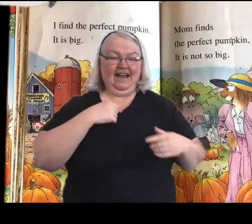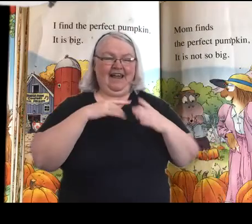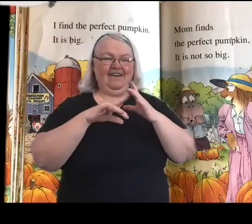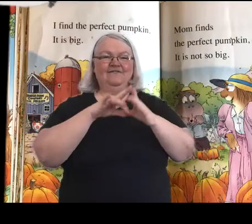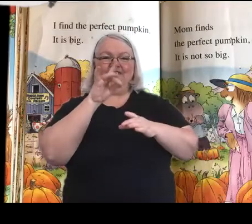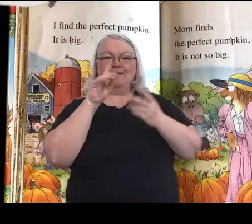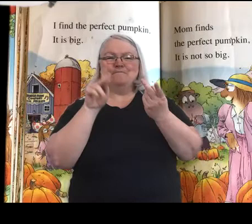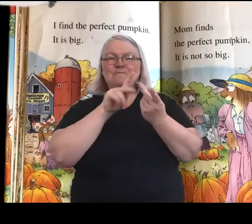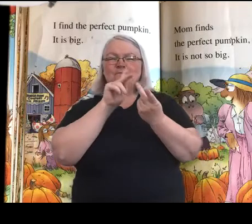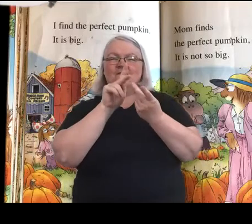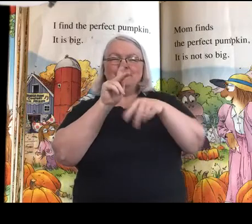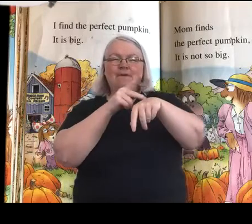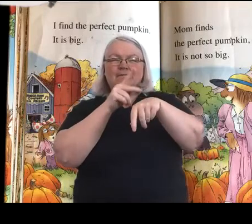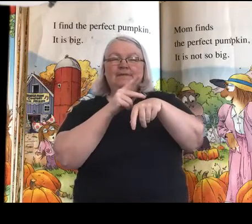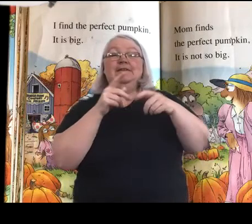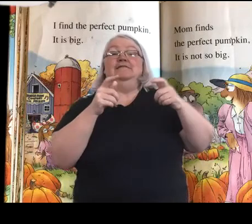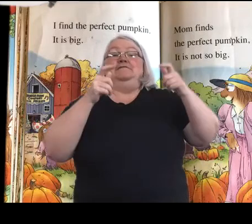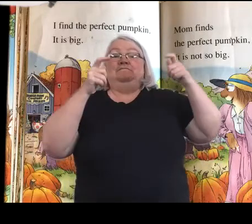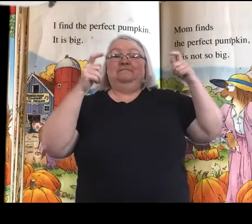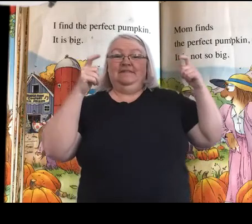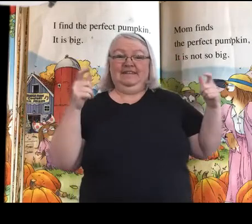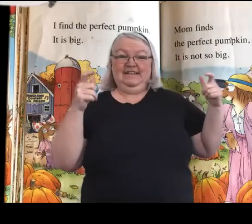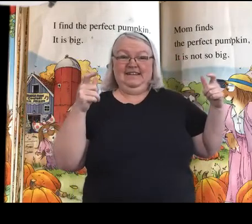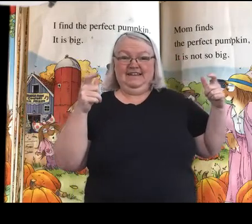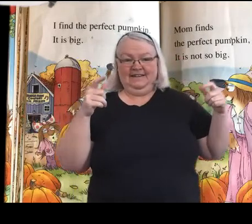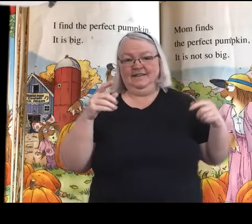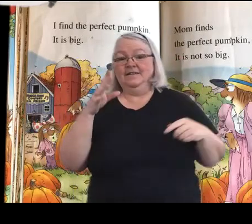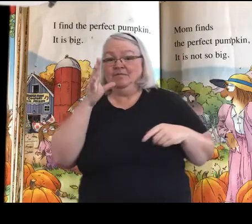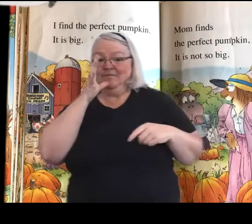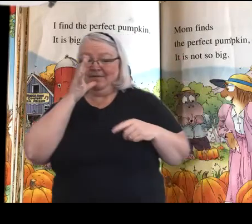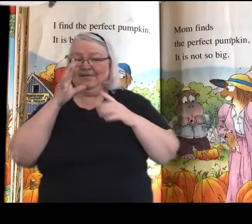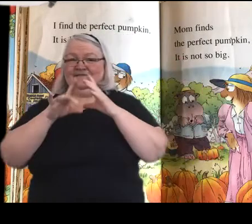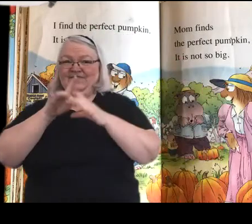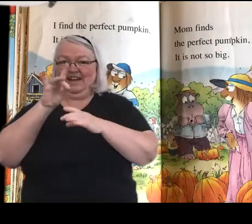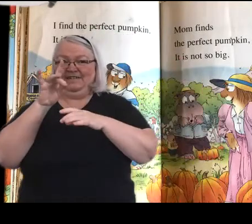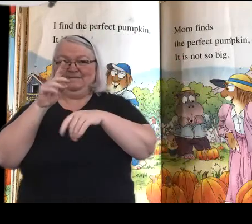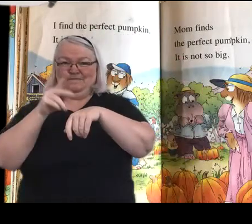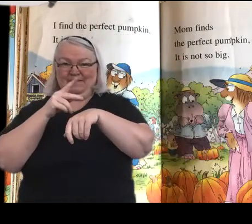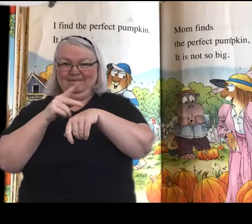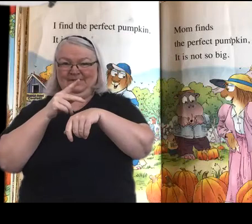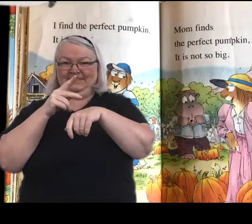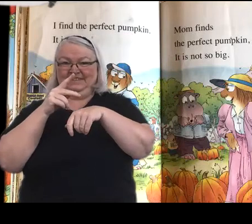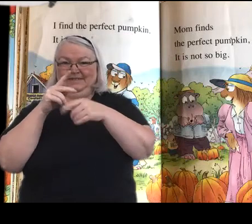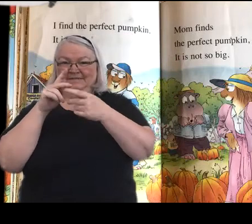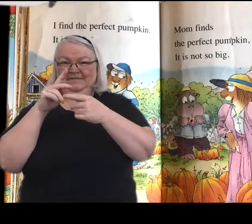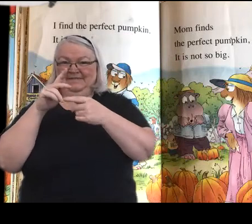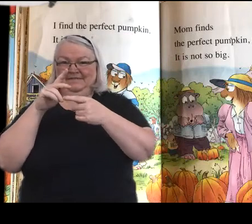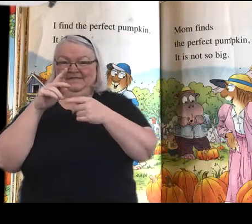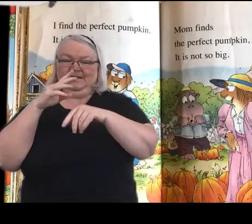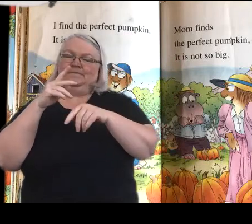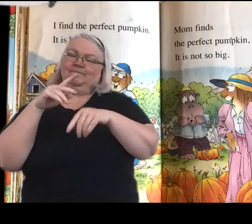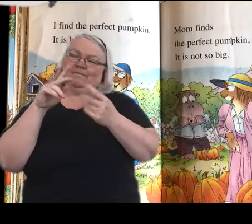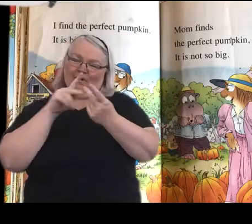I find the perfect pumpkin. It is big. Mom finds the perfect